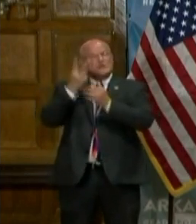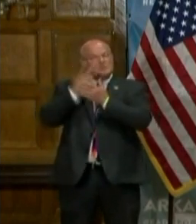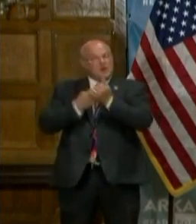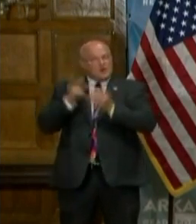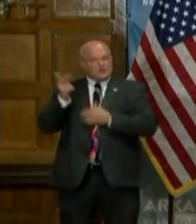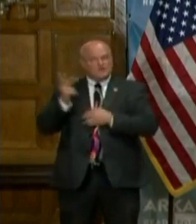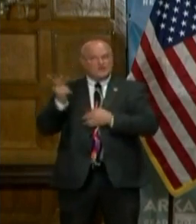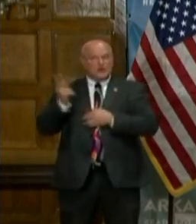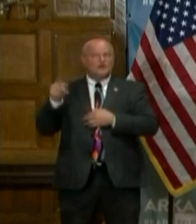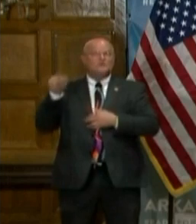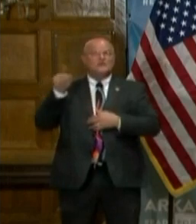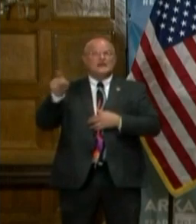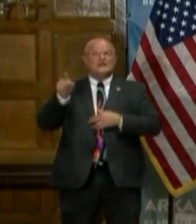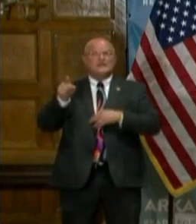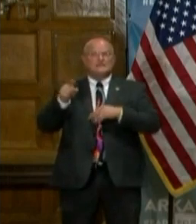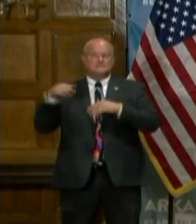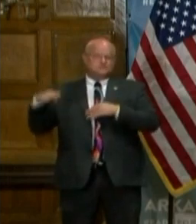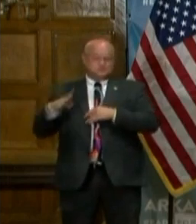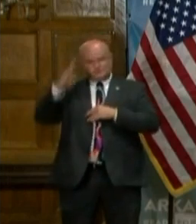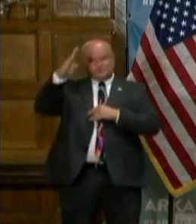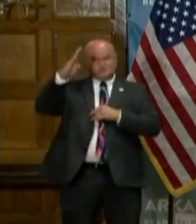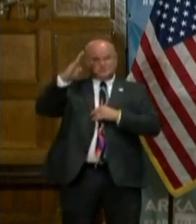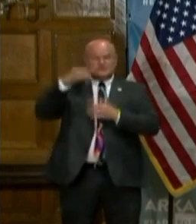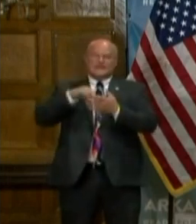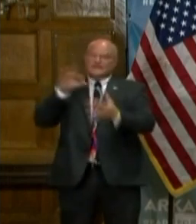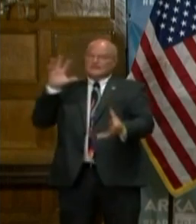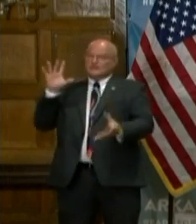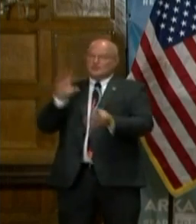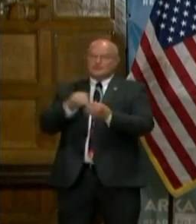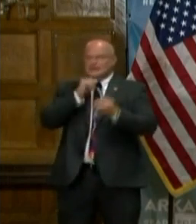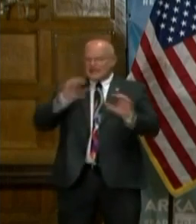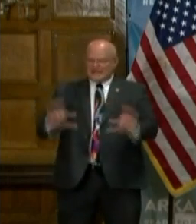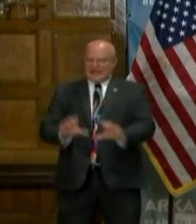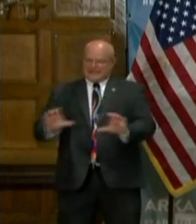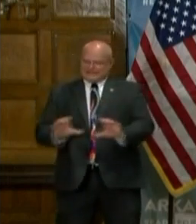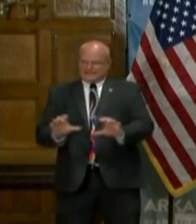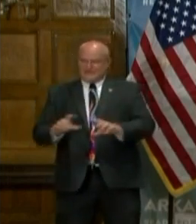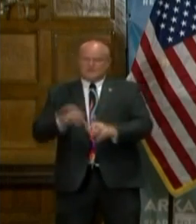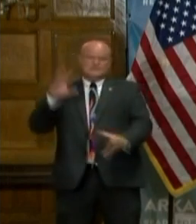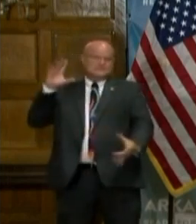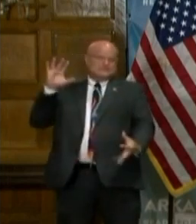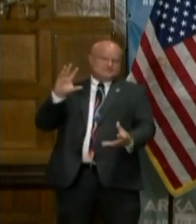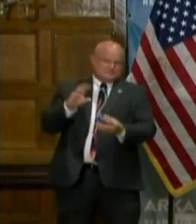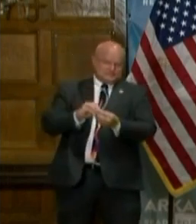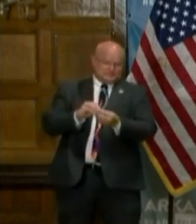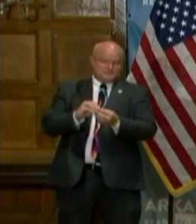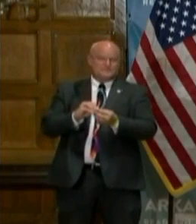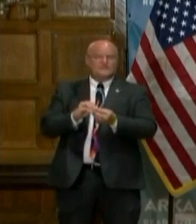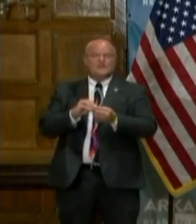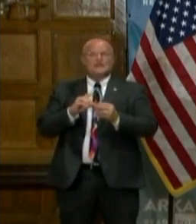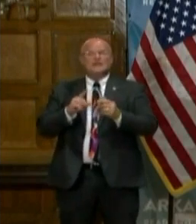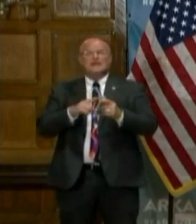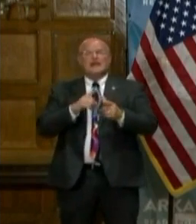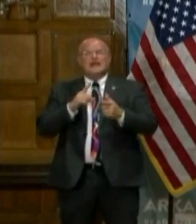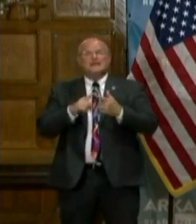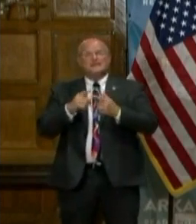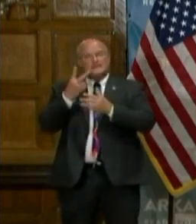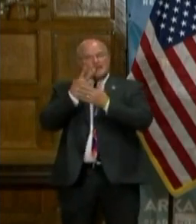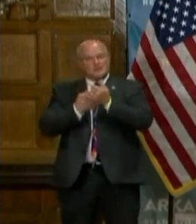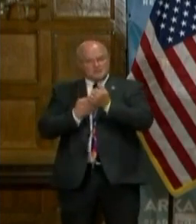of those, they rose steeply. These are cumulative cases, not active cases. They're cumulative cases. And then they've